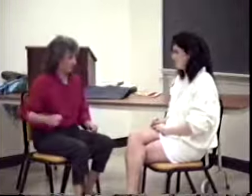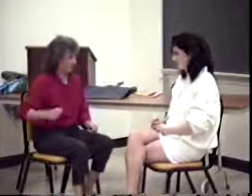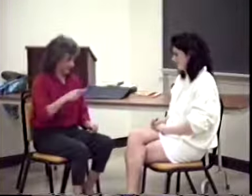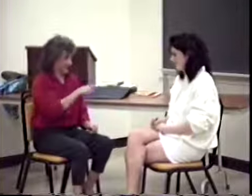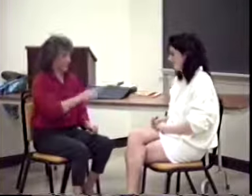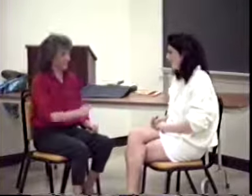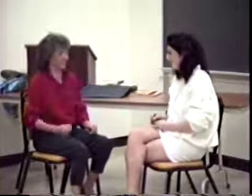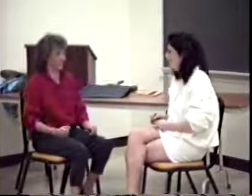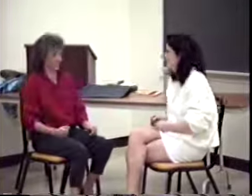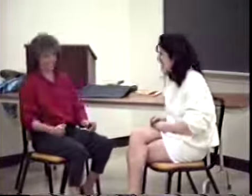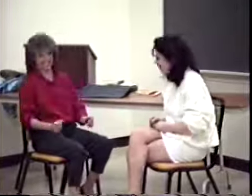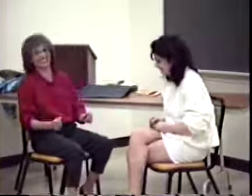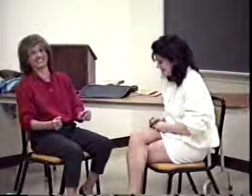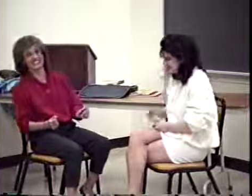You're bloody.